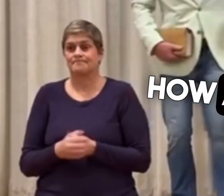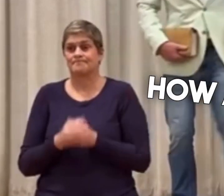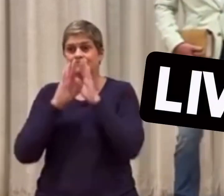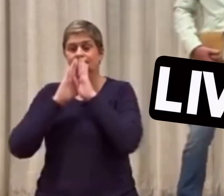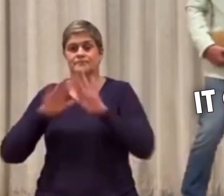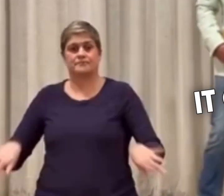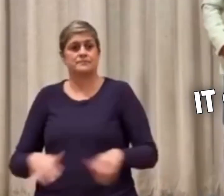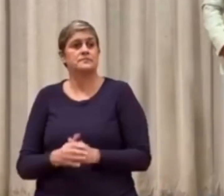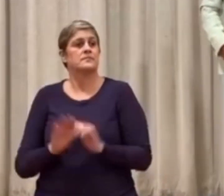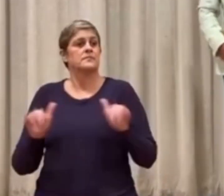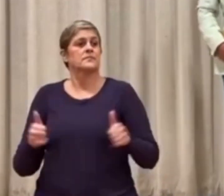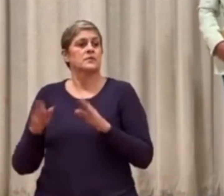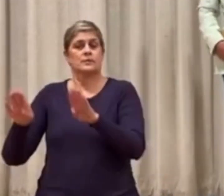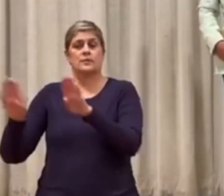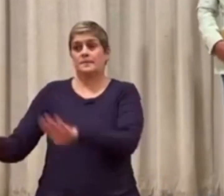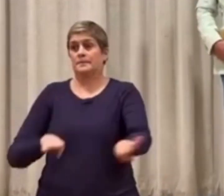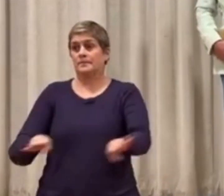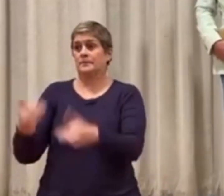How are you living it out?